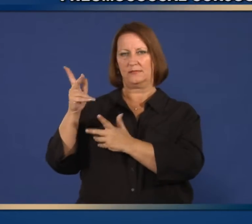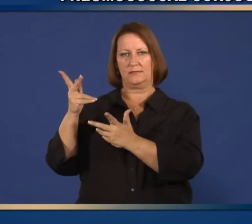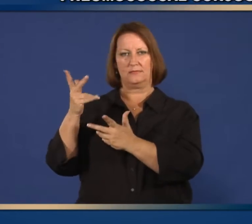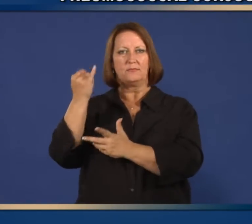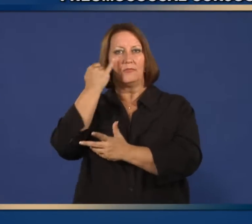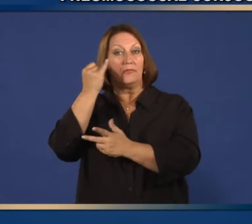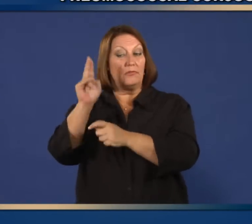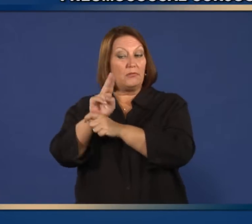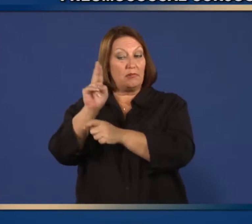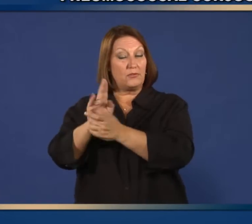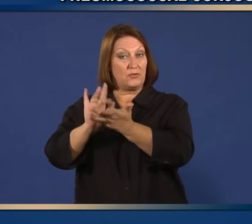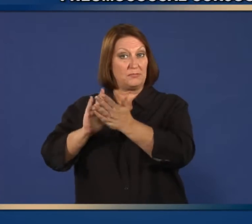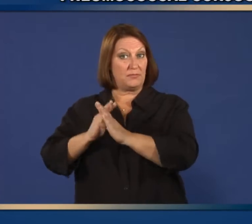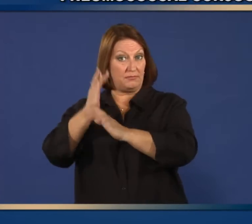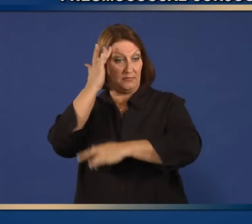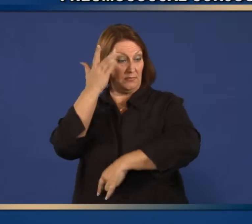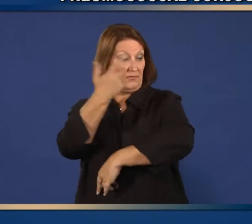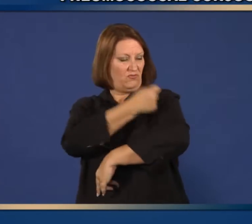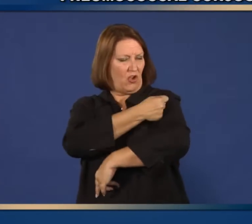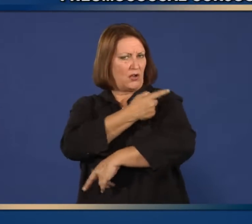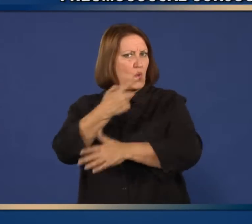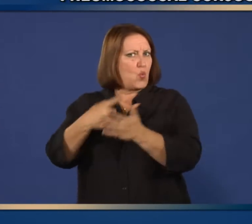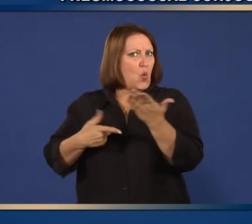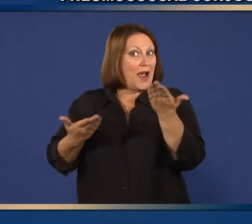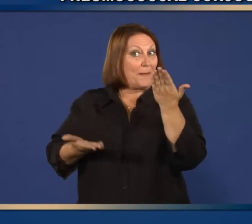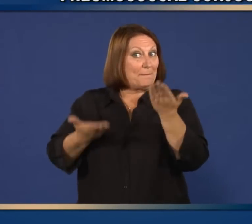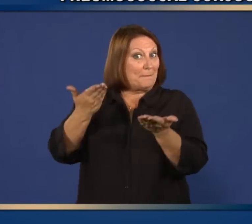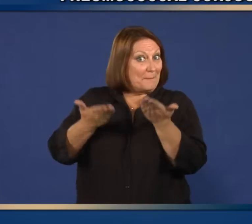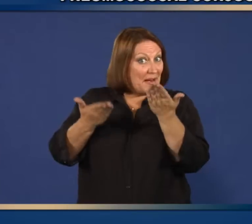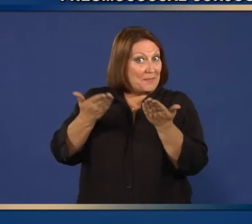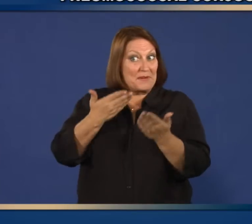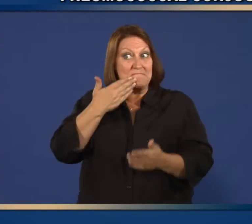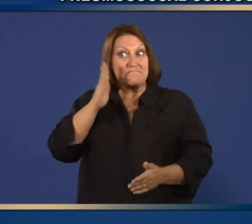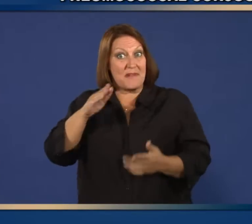what are the risks from PCV13?